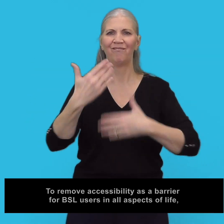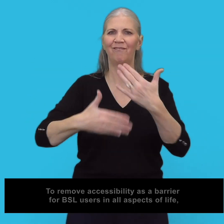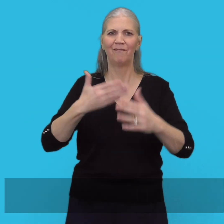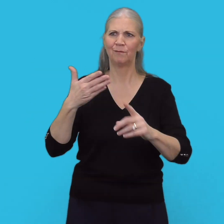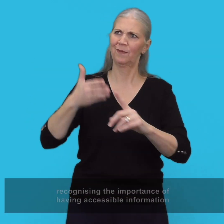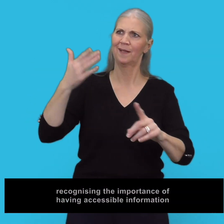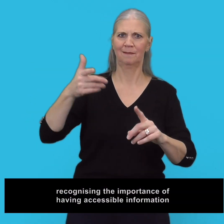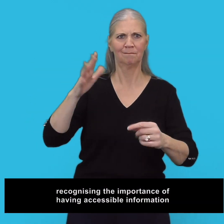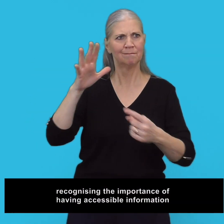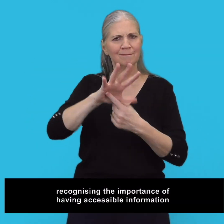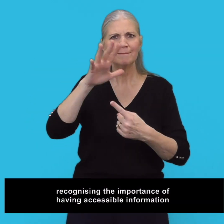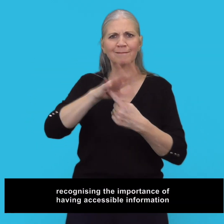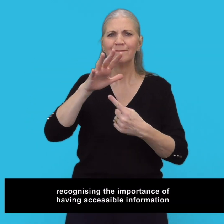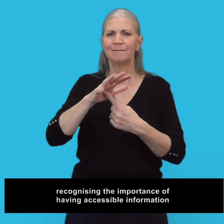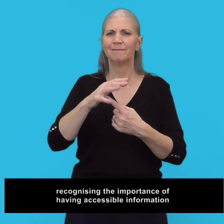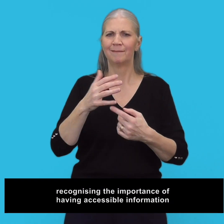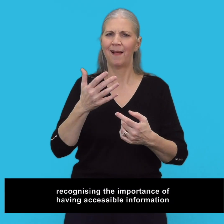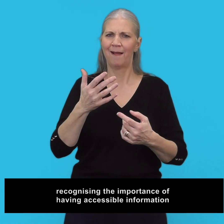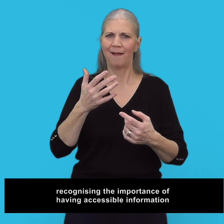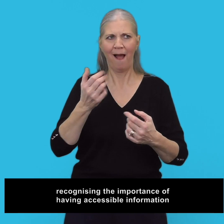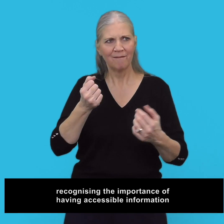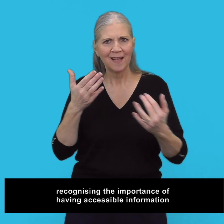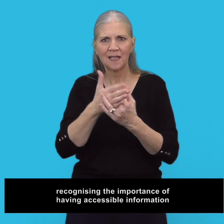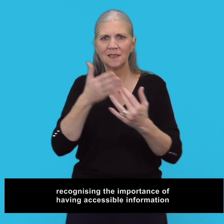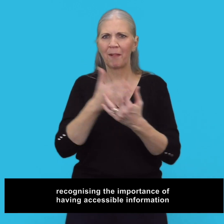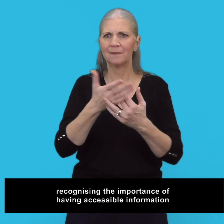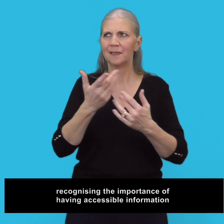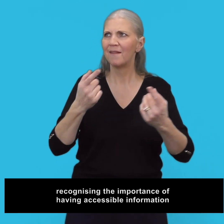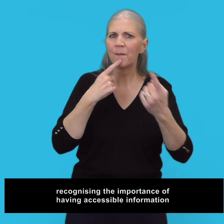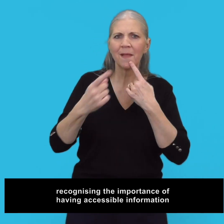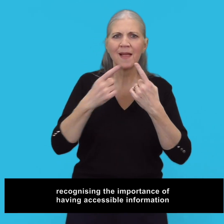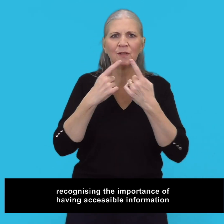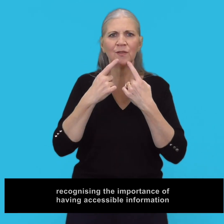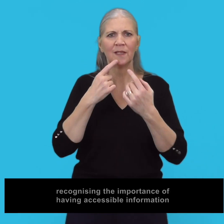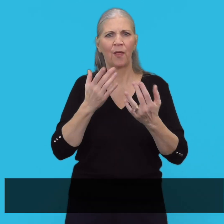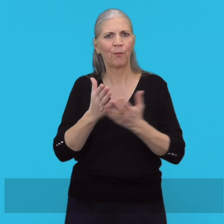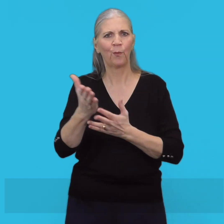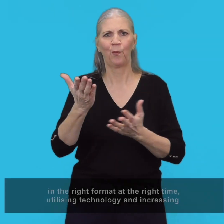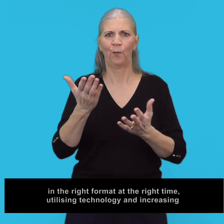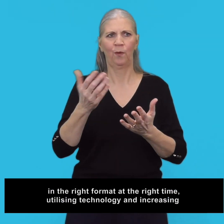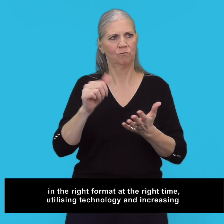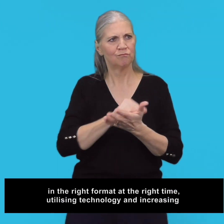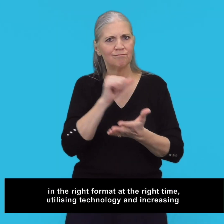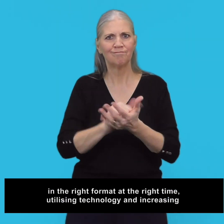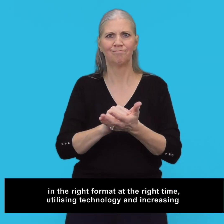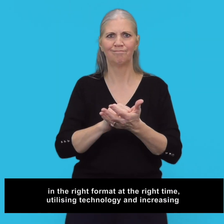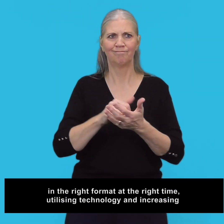recognising the importance of having accessible information in the right format at the right time,